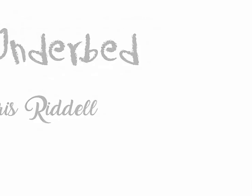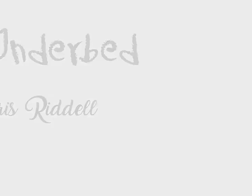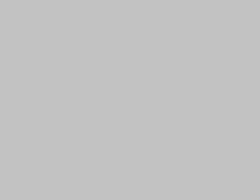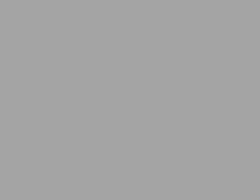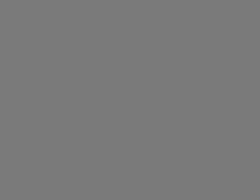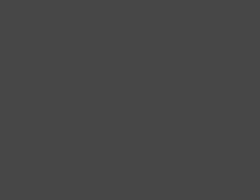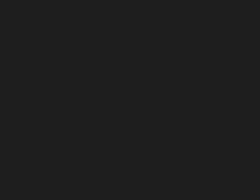little. Thank